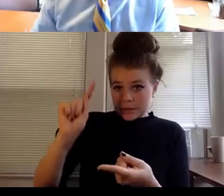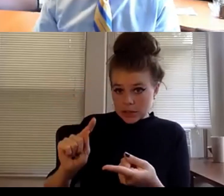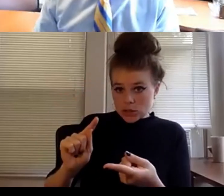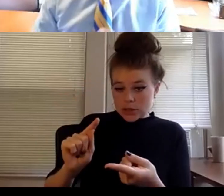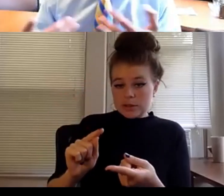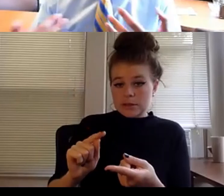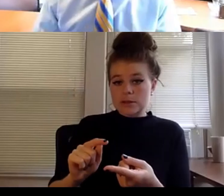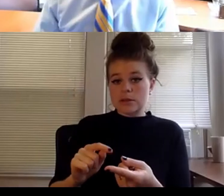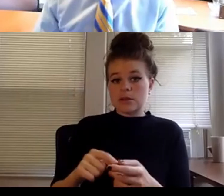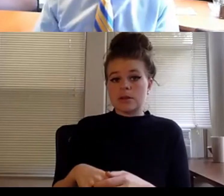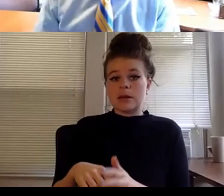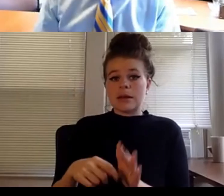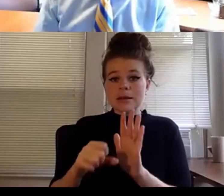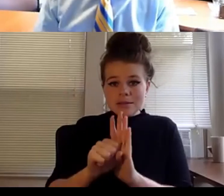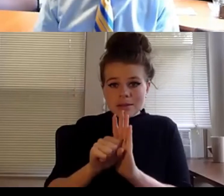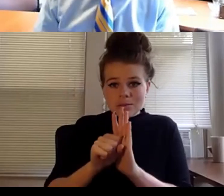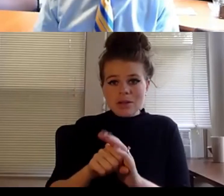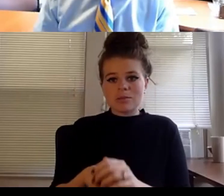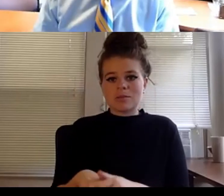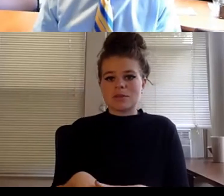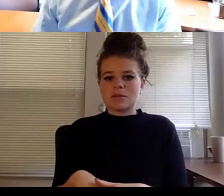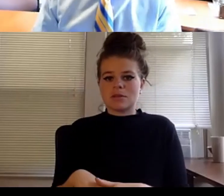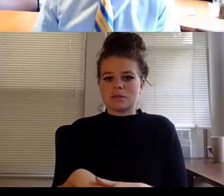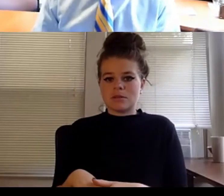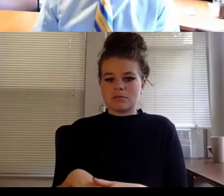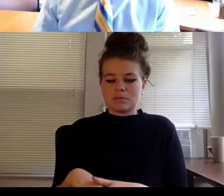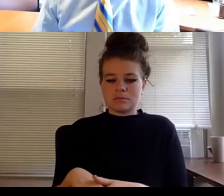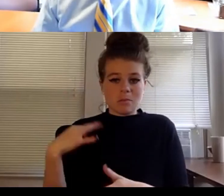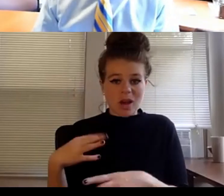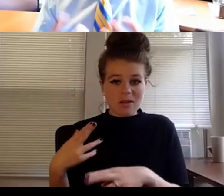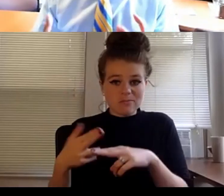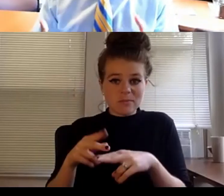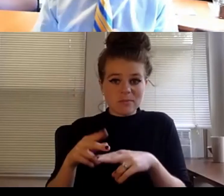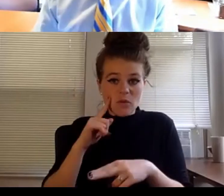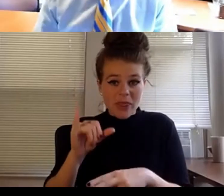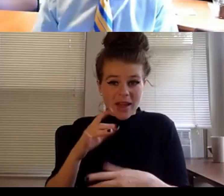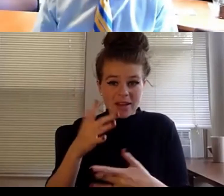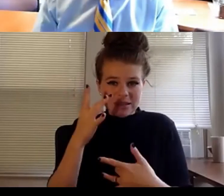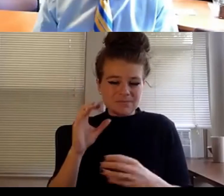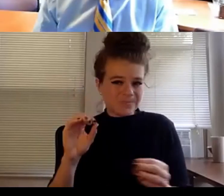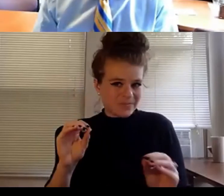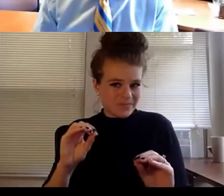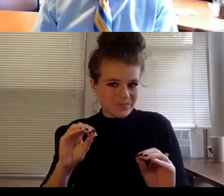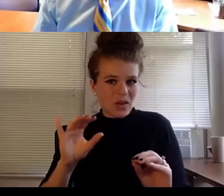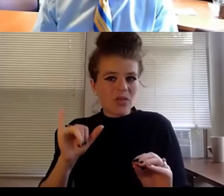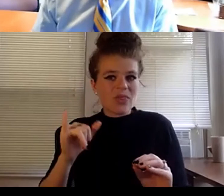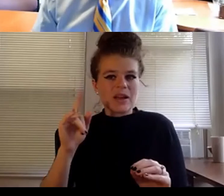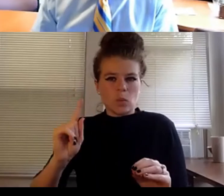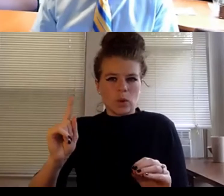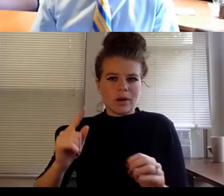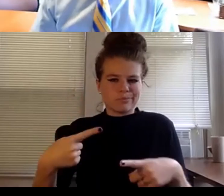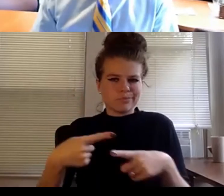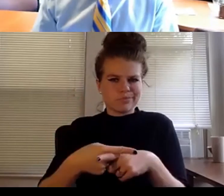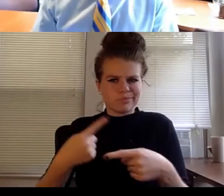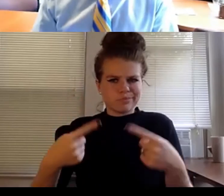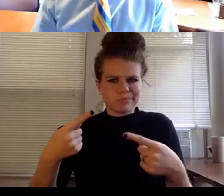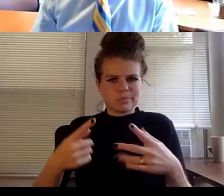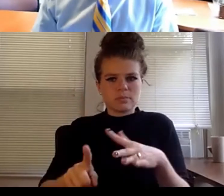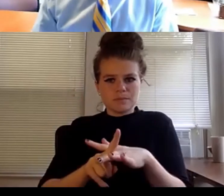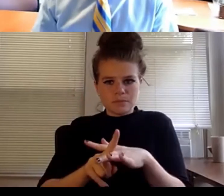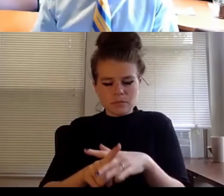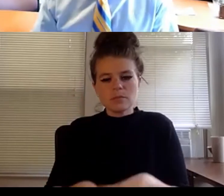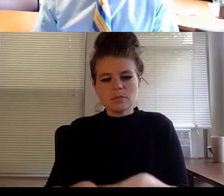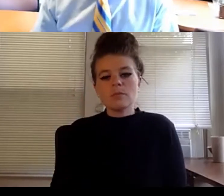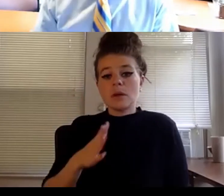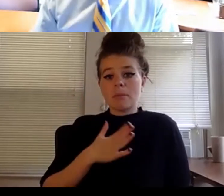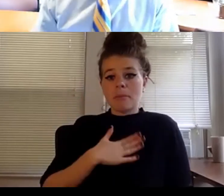or manifestation of Alzheimer's disease. So that's where the controversy is. And my understanding